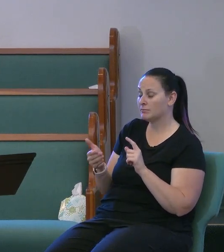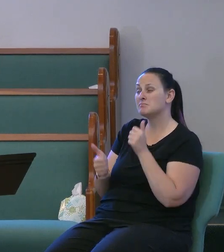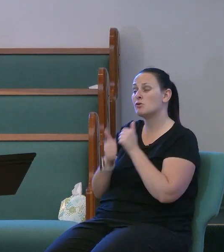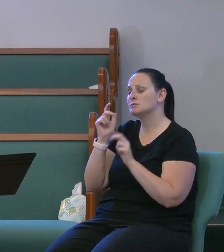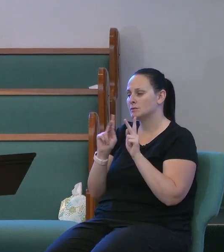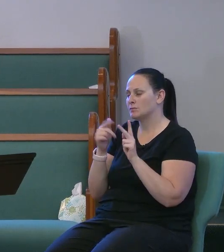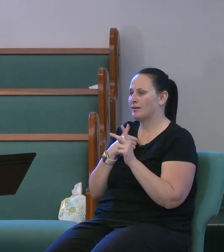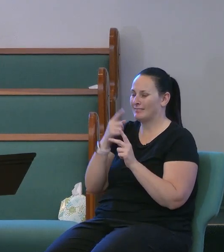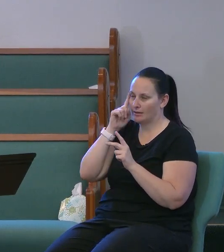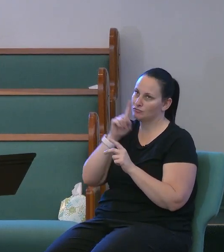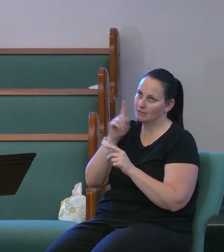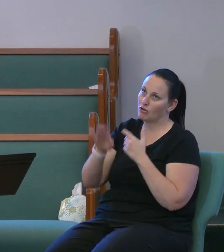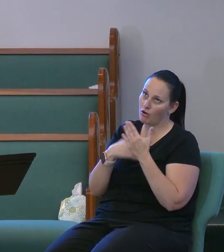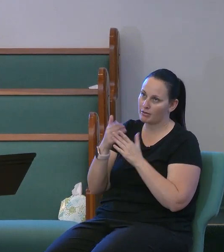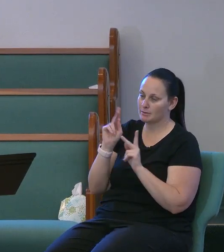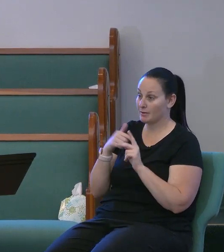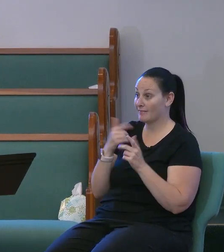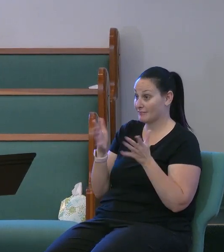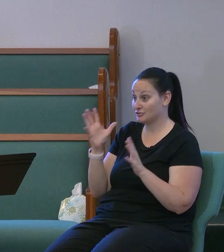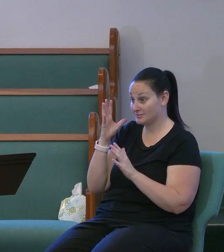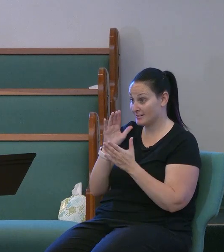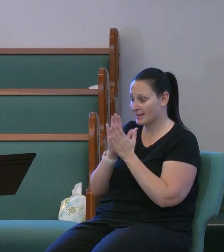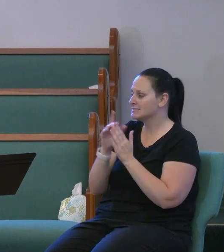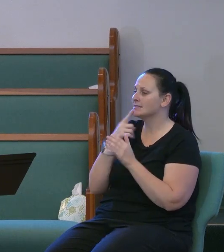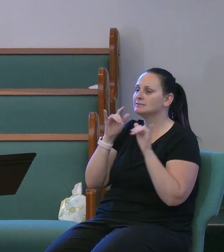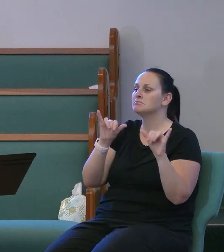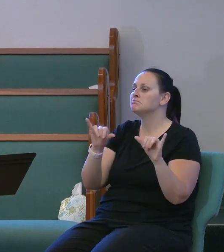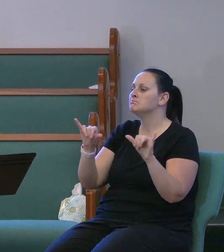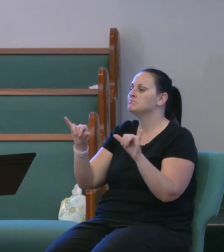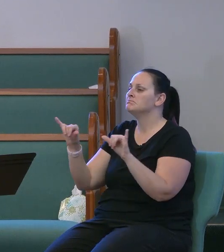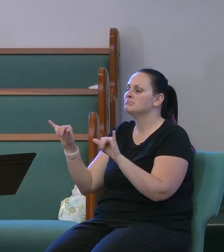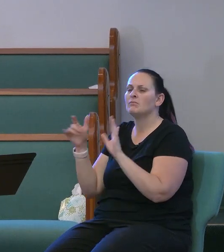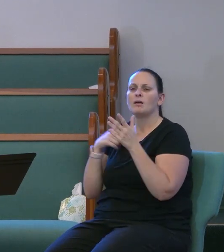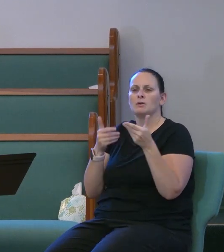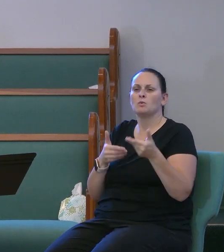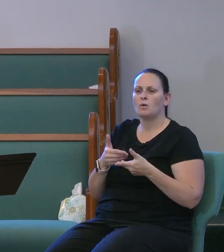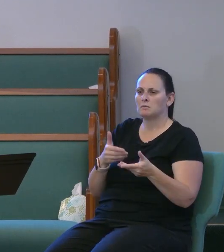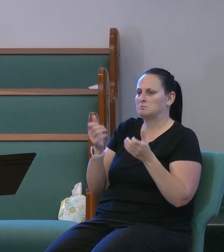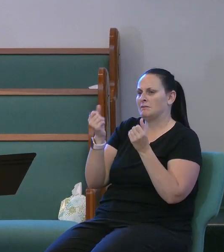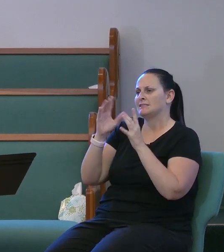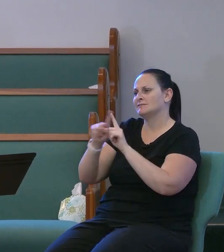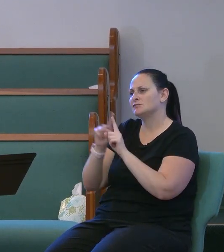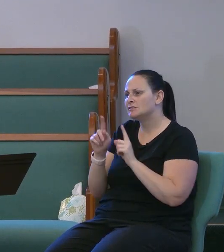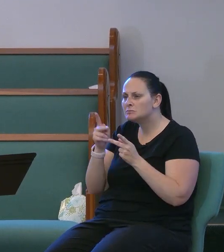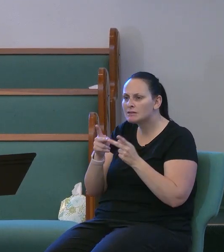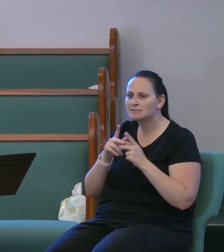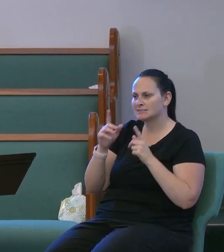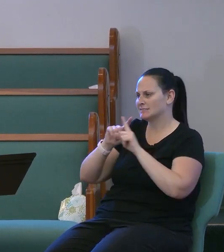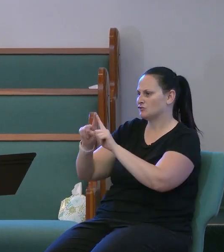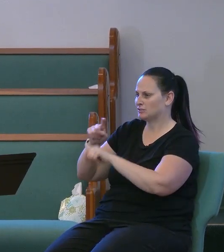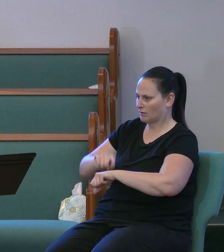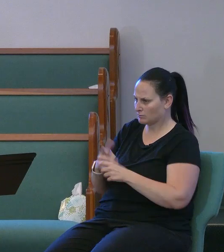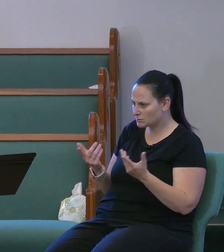asked, as a matter of fact, I think all the people that I've asked have said the same thing. Oh, I've been welcomed in a lot of different places at a lot of different